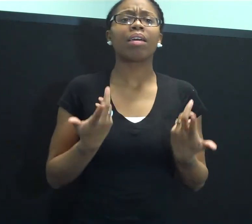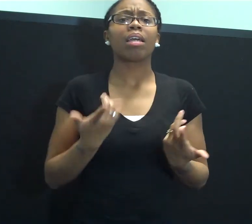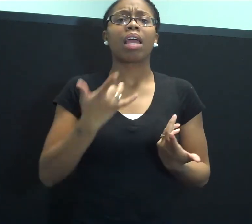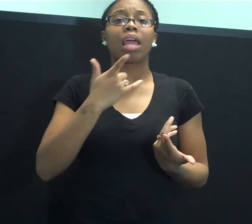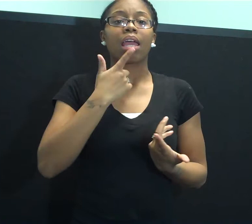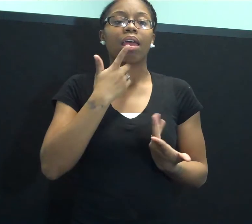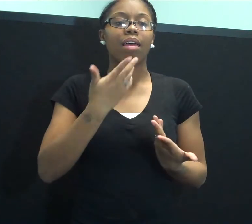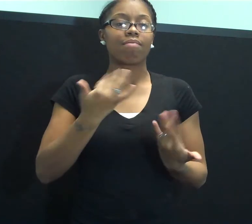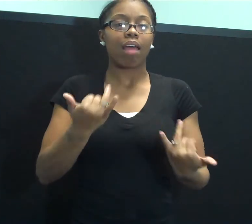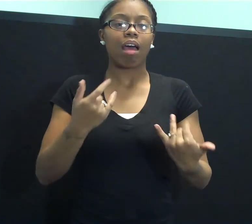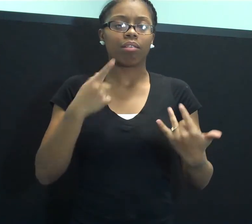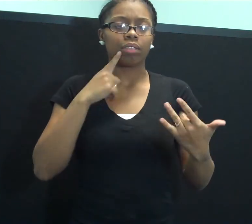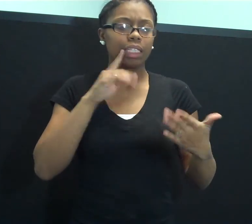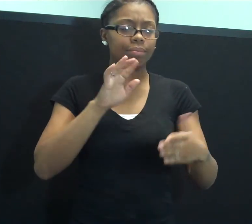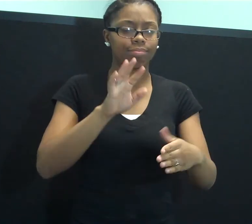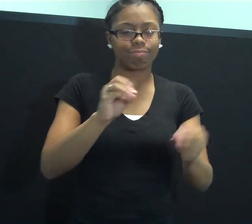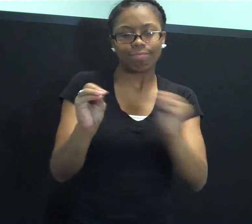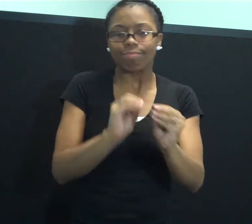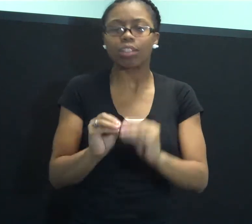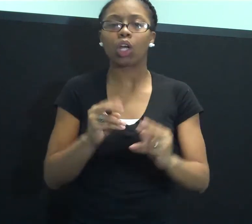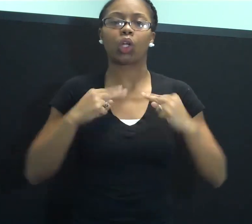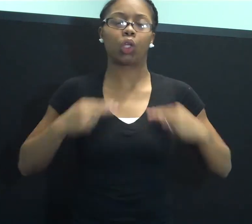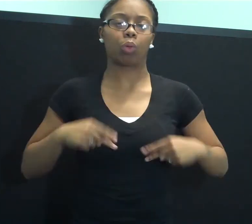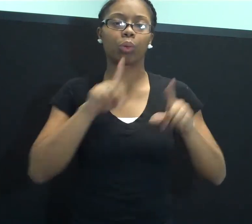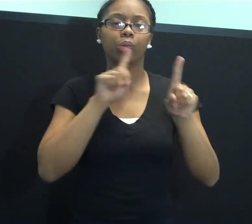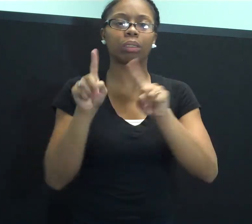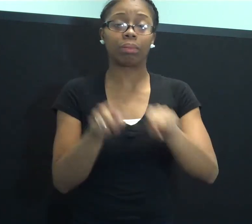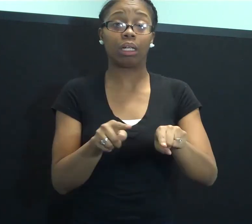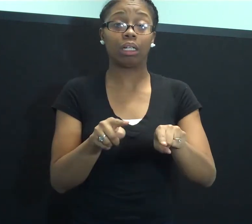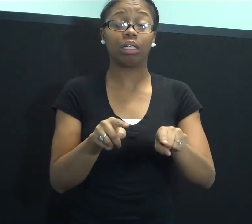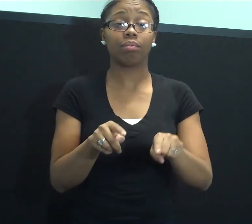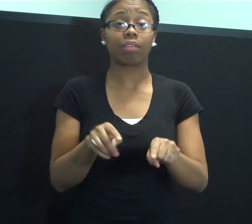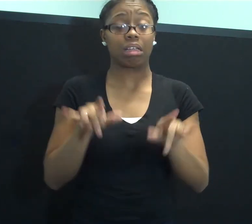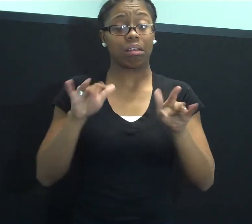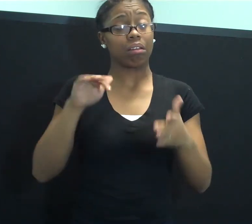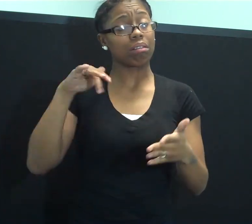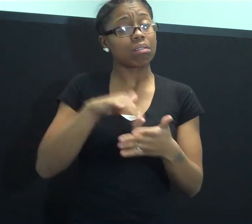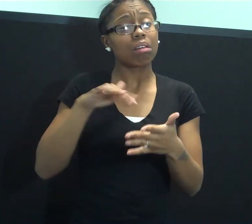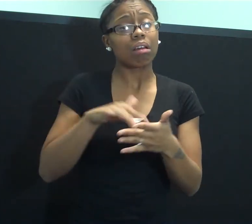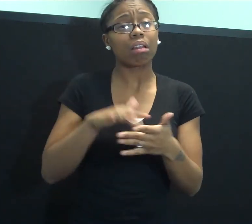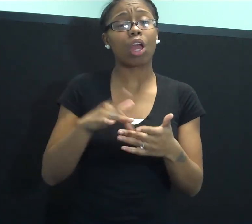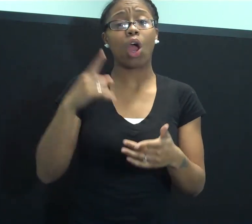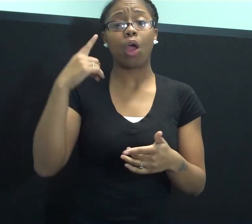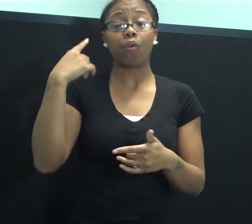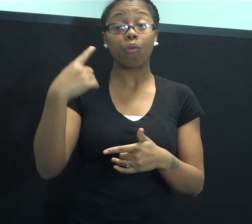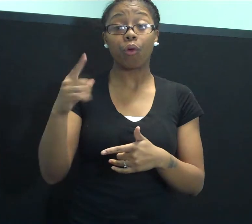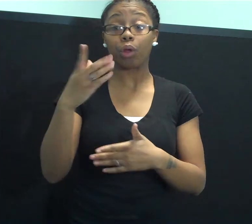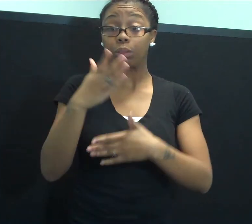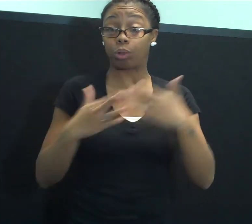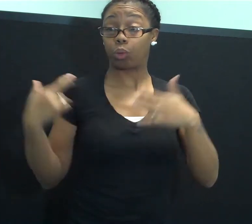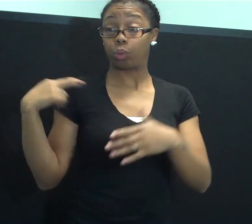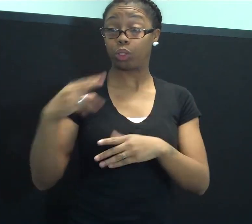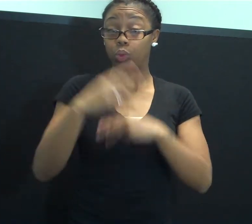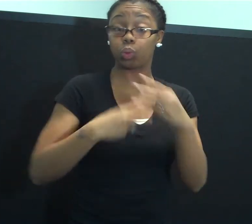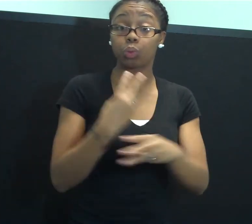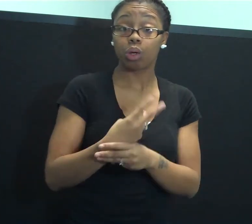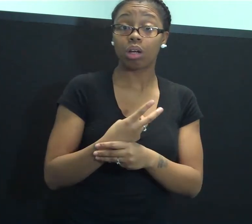response. So when we study Buddhism as part of the religious traditions of the world, as one of the major religious traditions